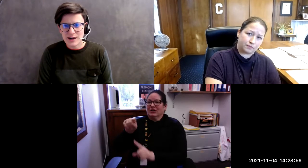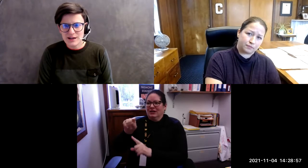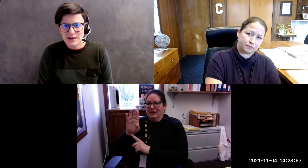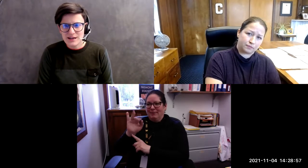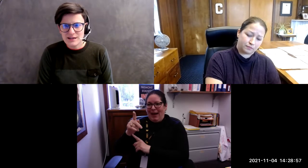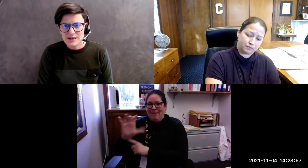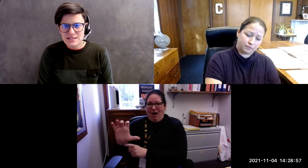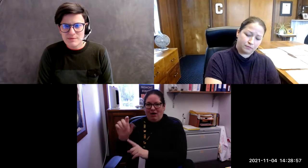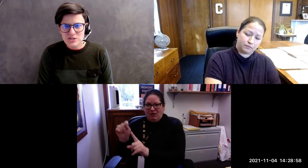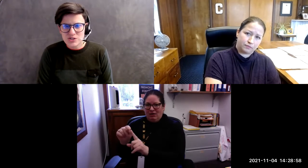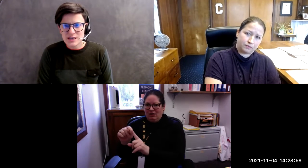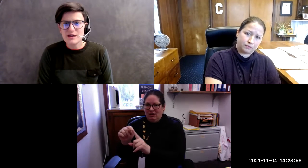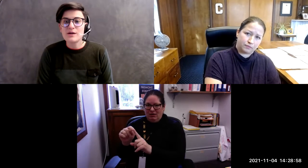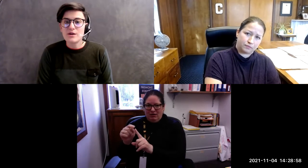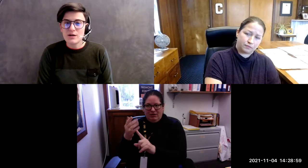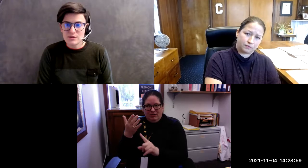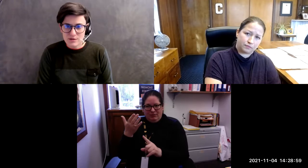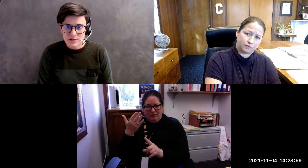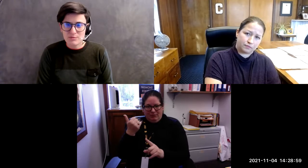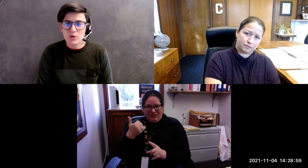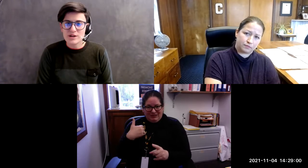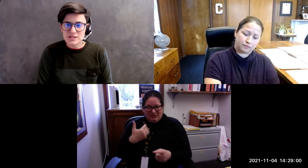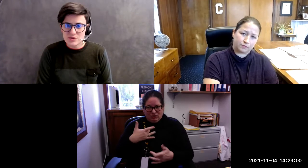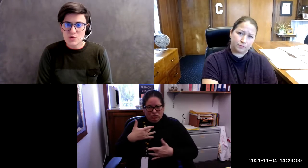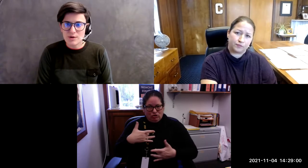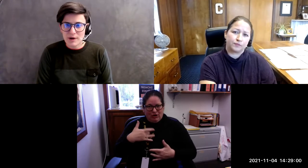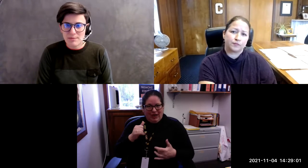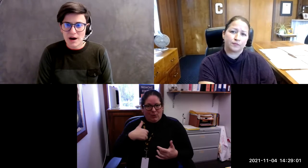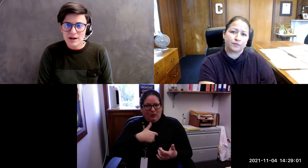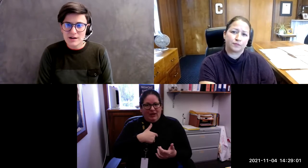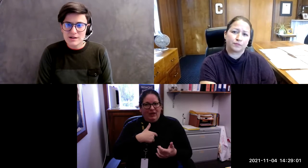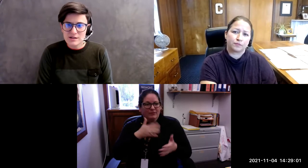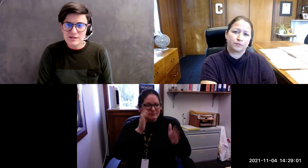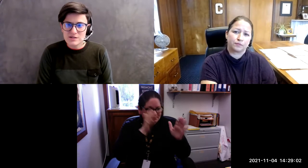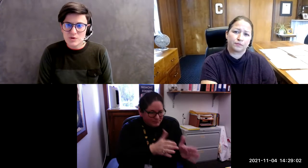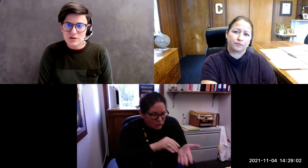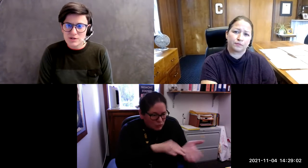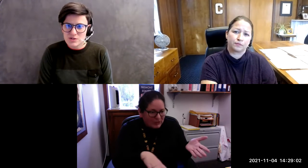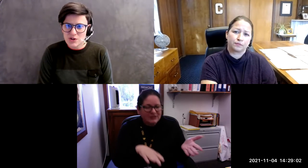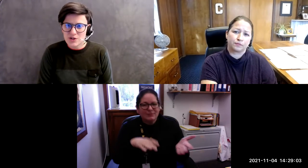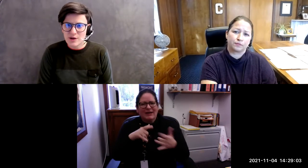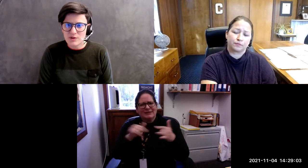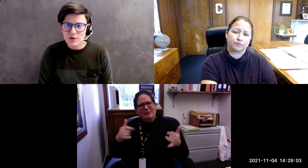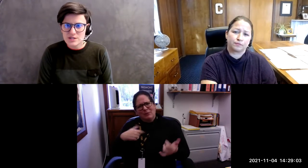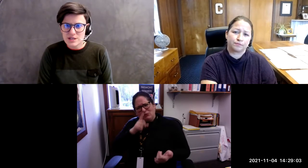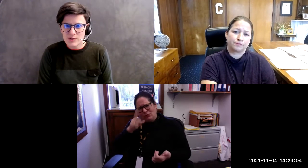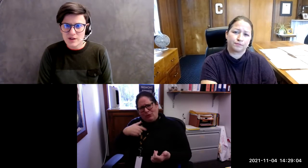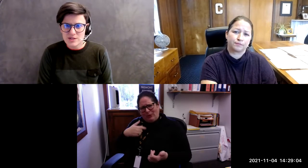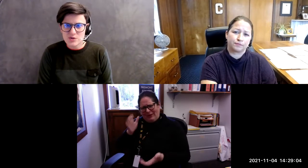not, especially employees who are BIPOC, because we're concerned that we're focusing only on the